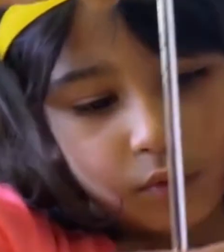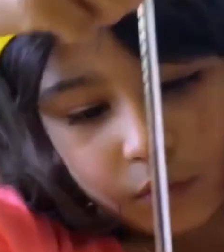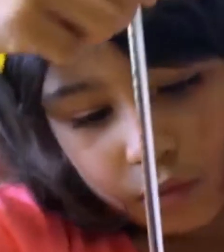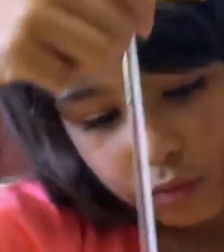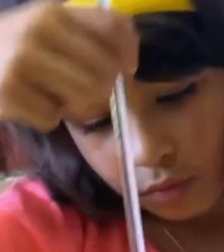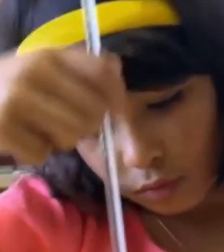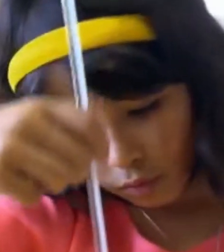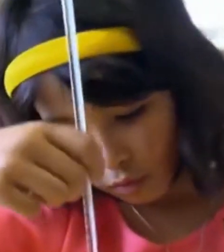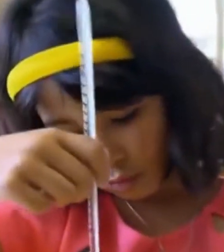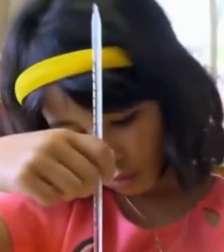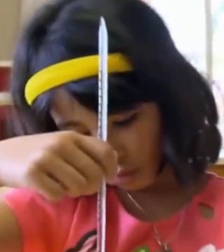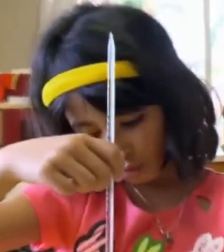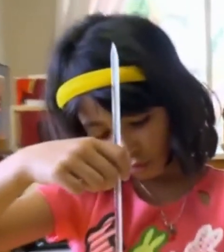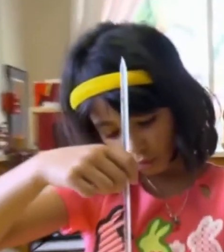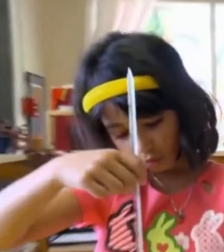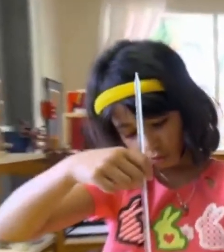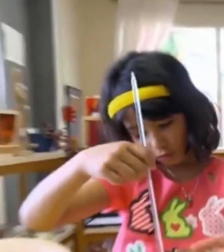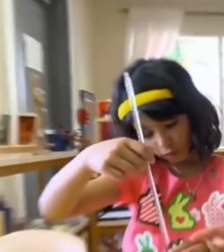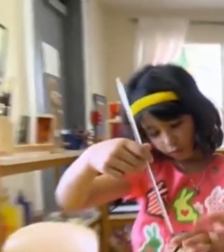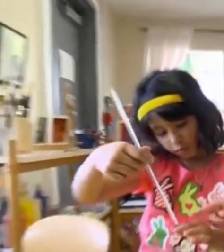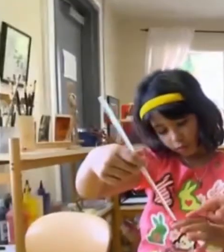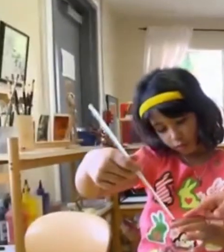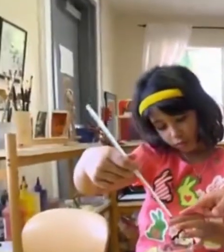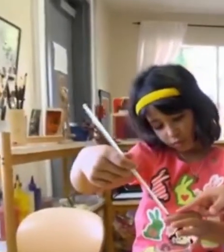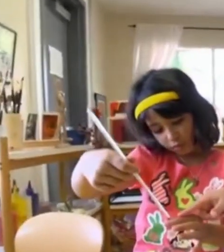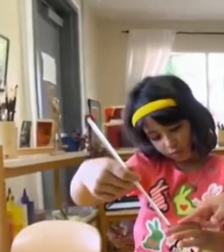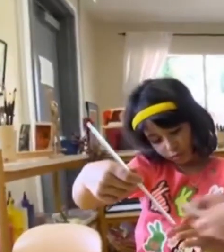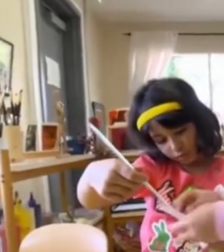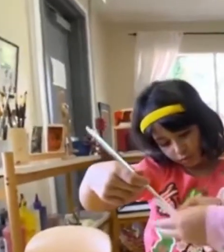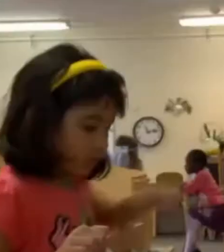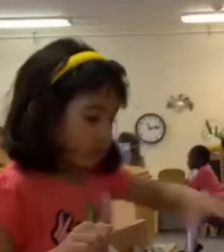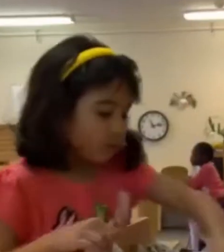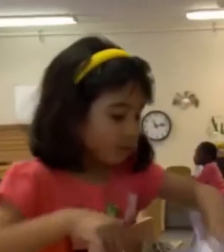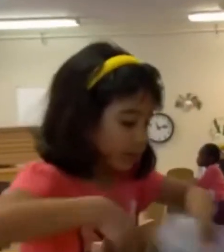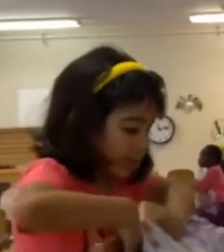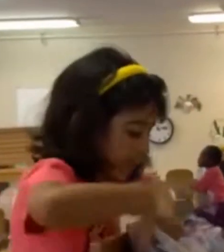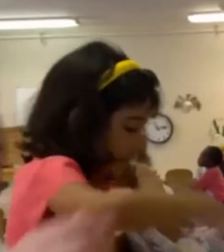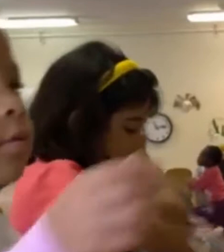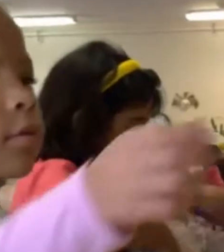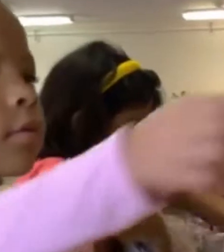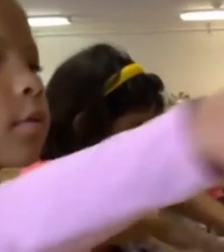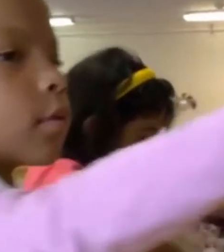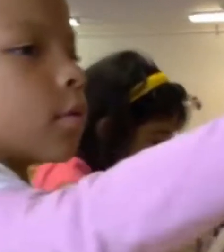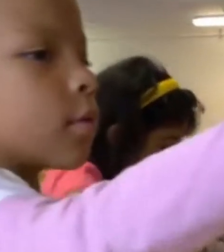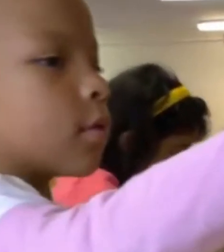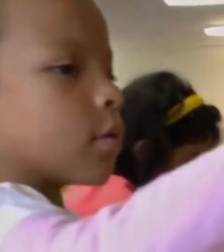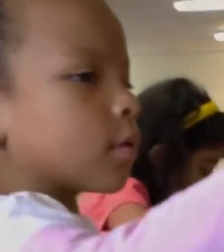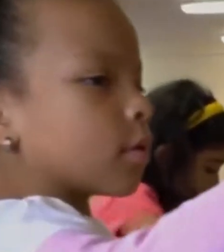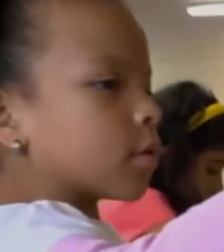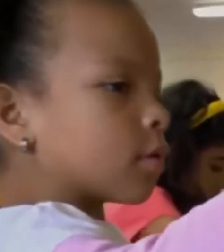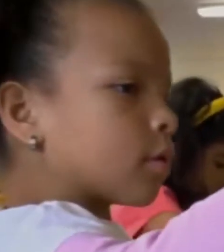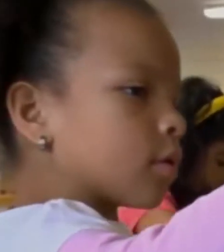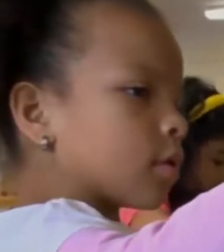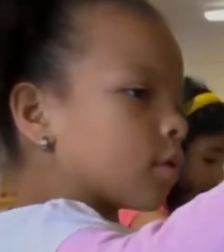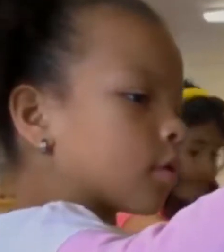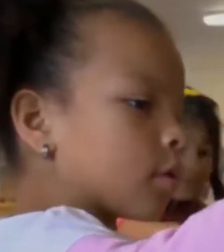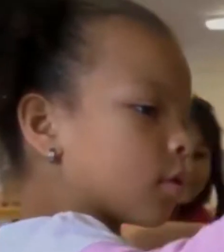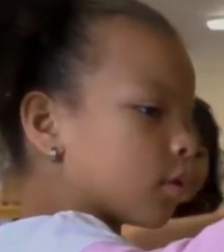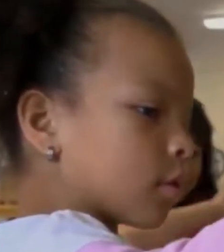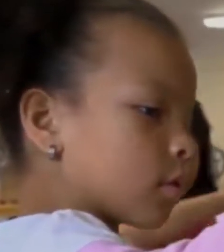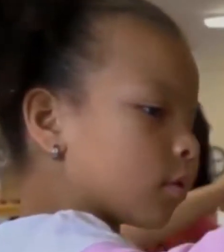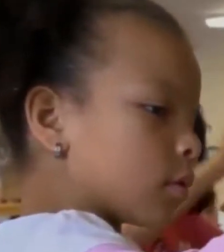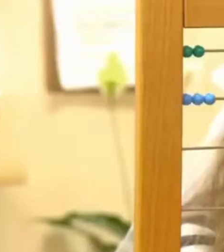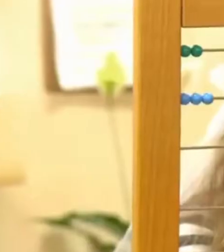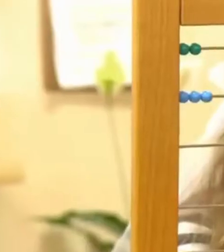ingredients in their lifetime performance. It's not just about learning language